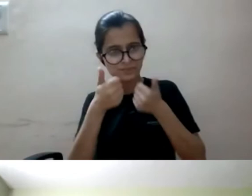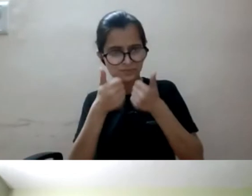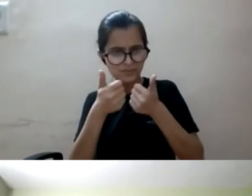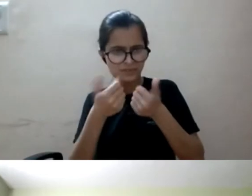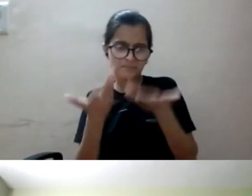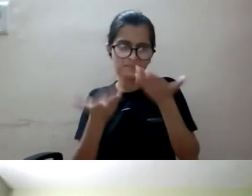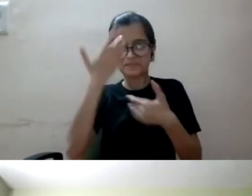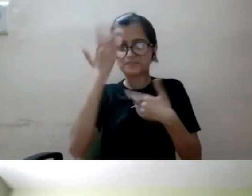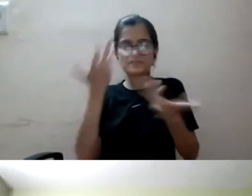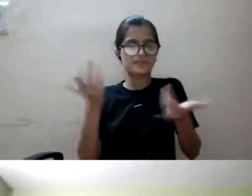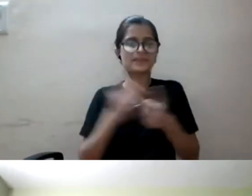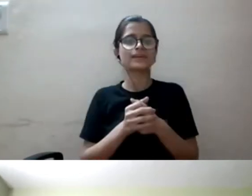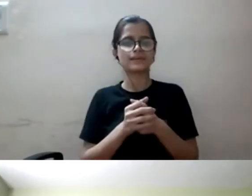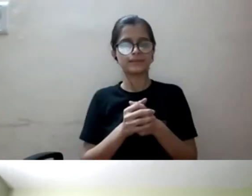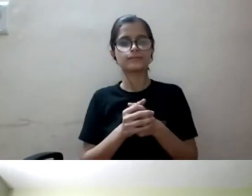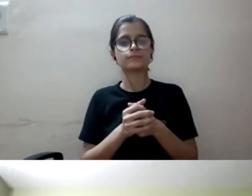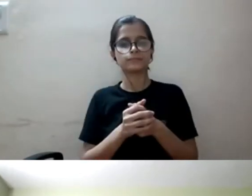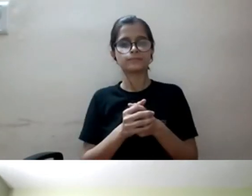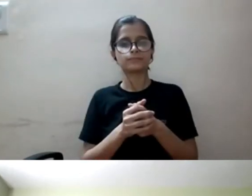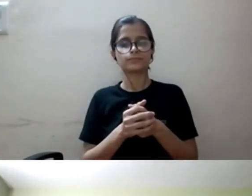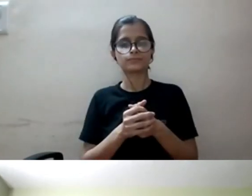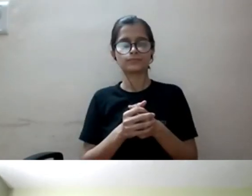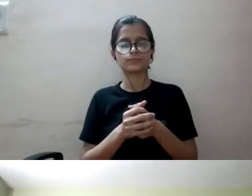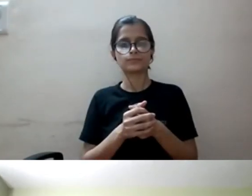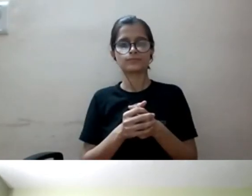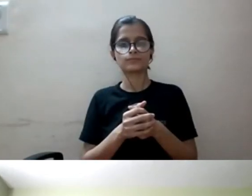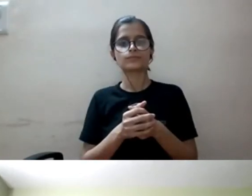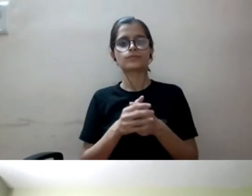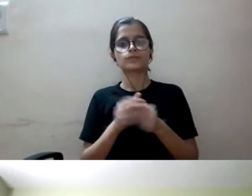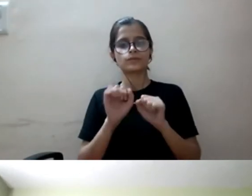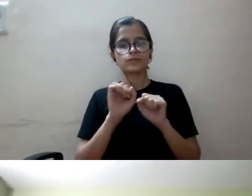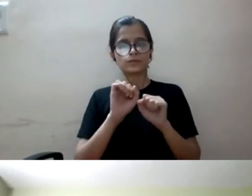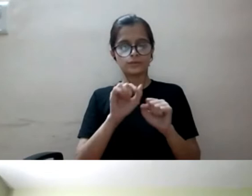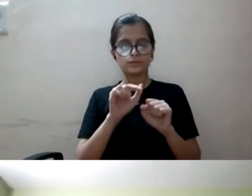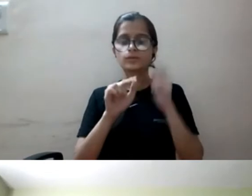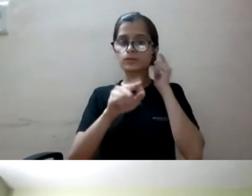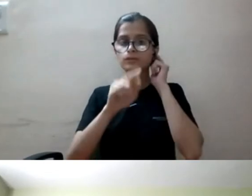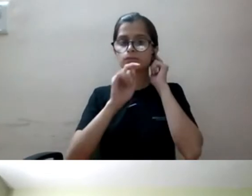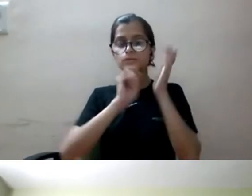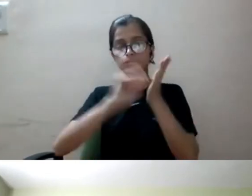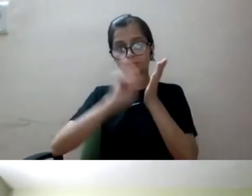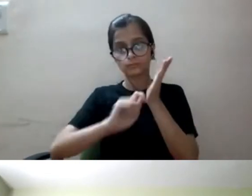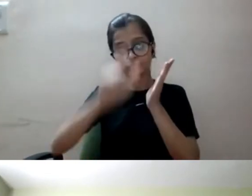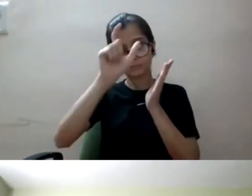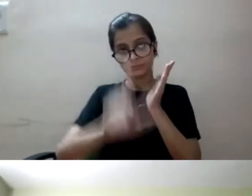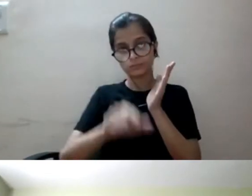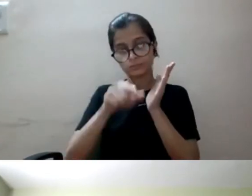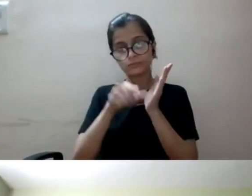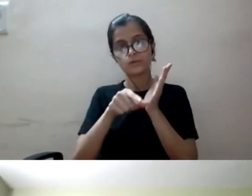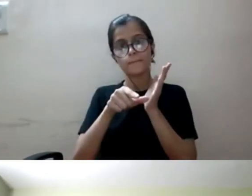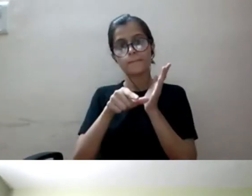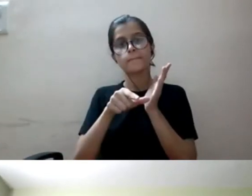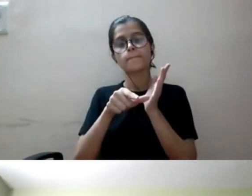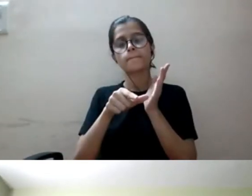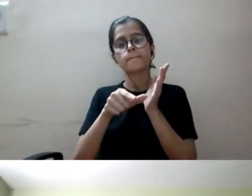interdisciplinary programs and outreach at the Burton Blatt Institute. He's a writer, and by that I mean someone